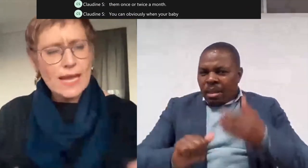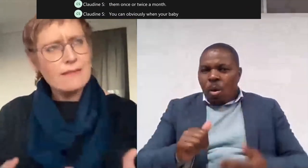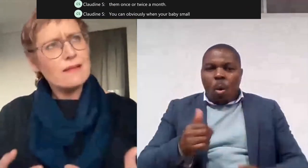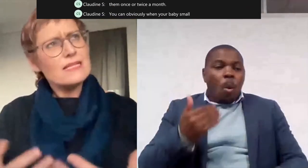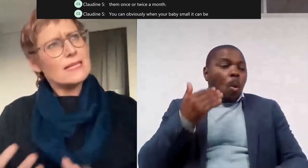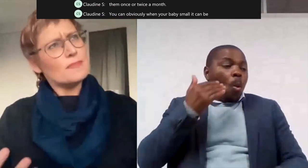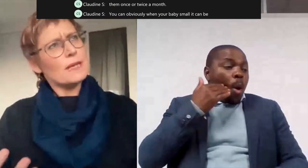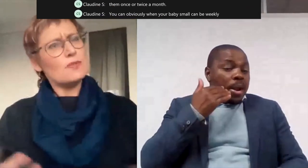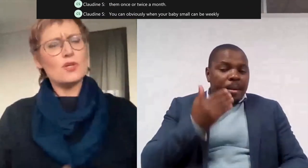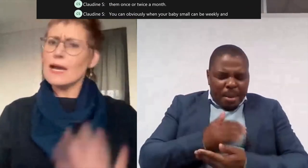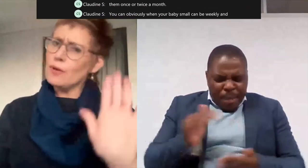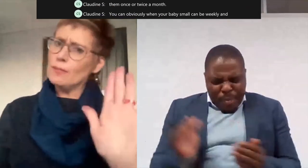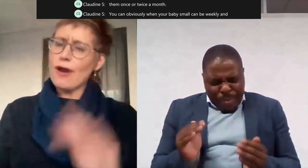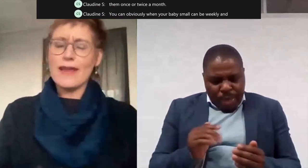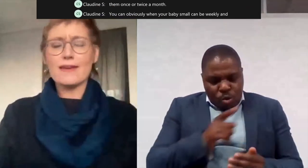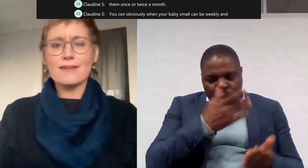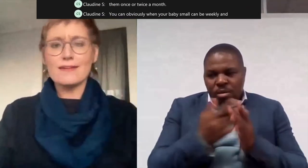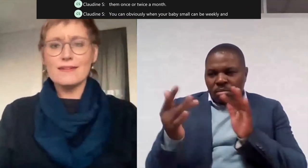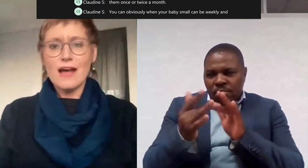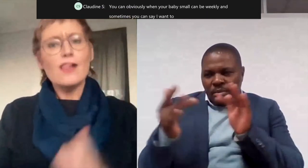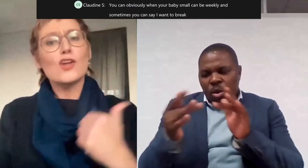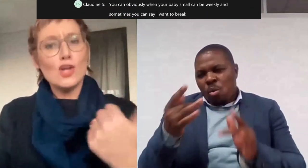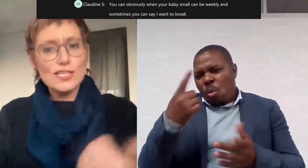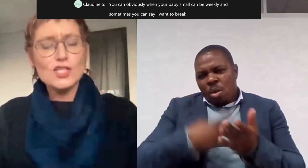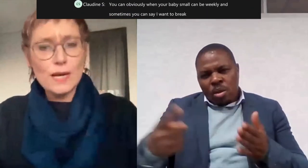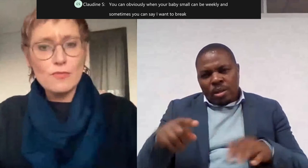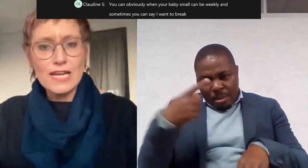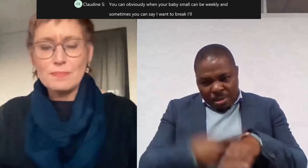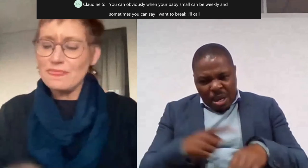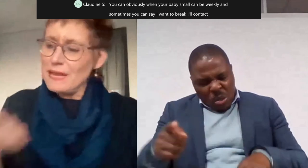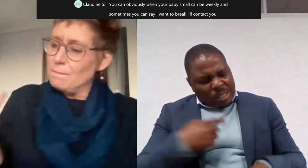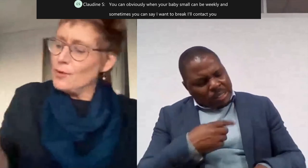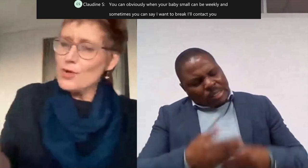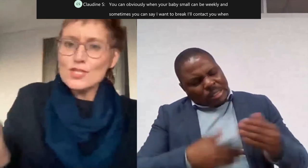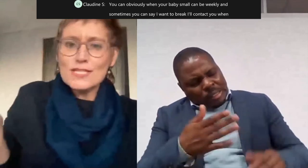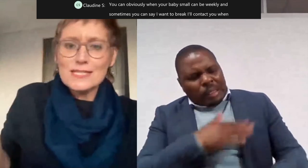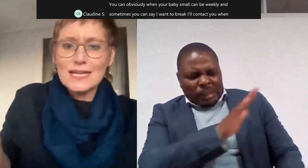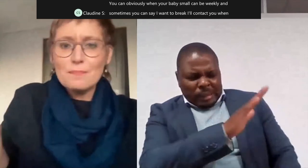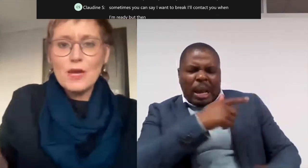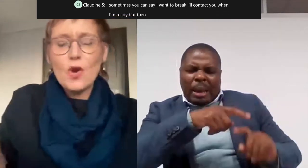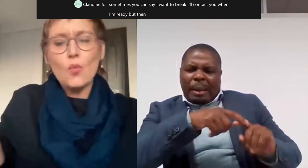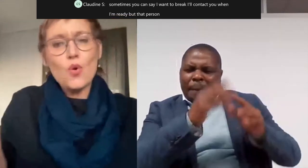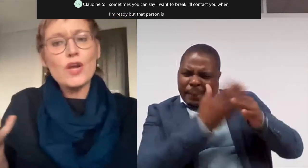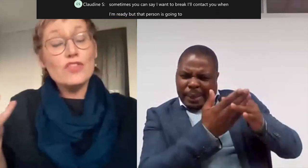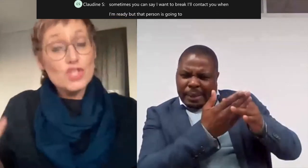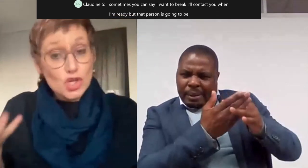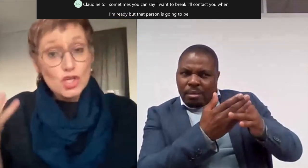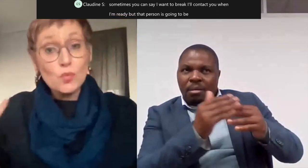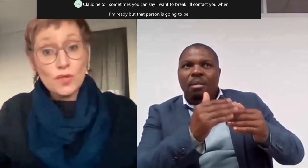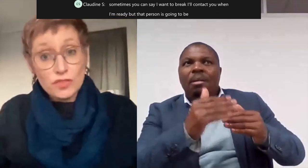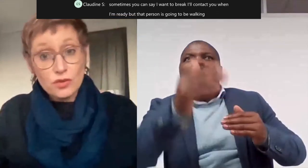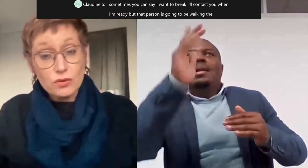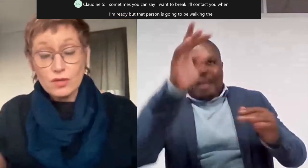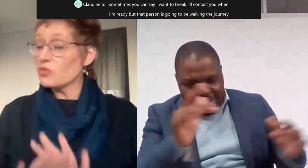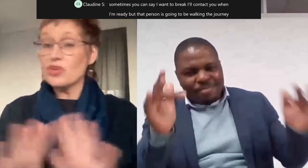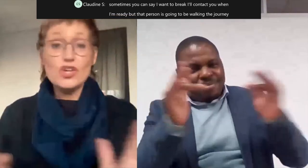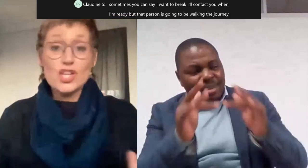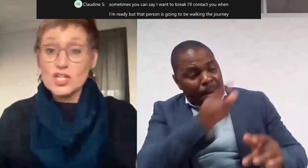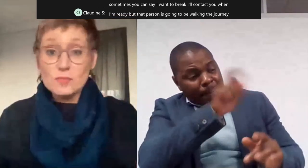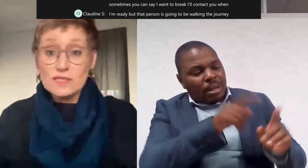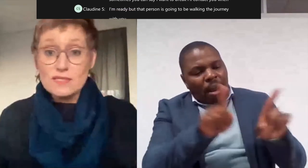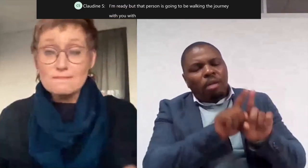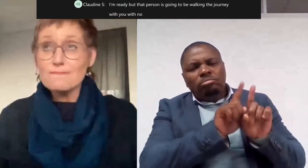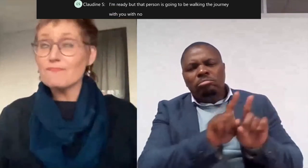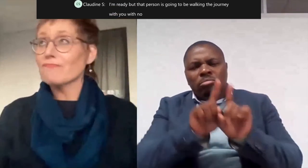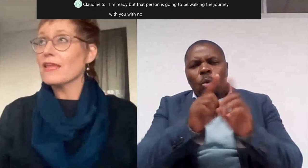be weekly. And sometimes you can say, I want a break. I'll contact you when I'm ready. But that person is going to be walking the journey with you with